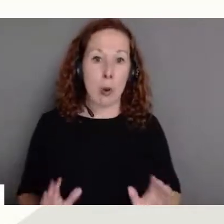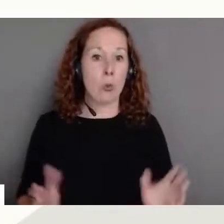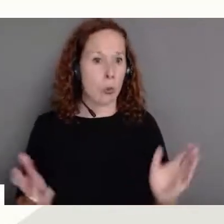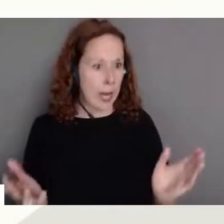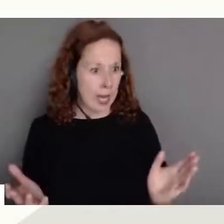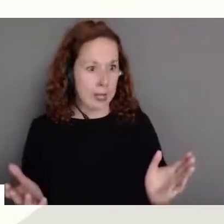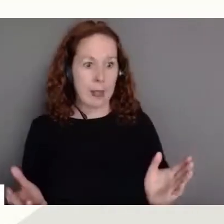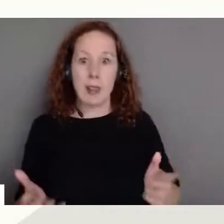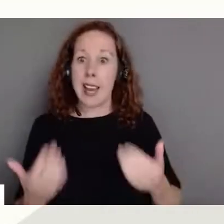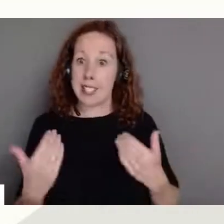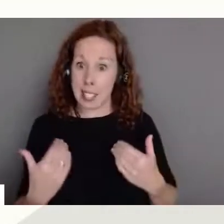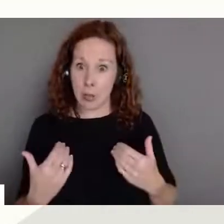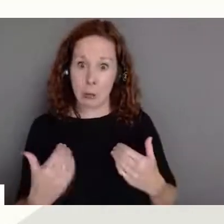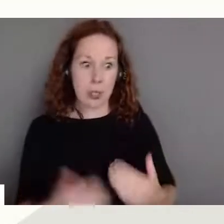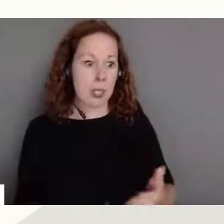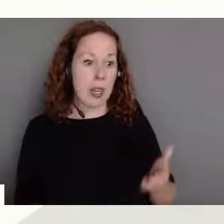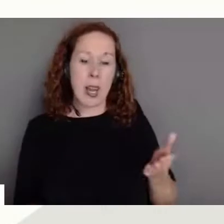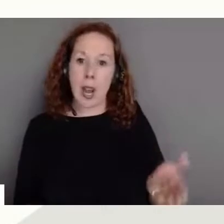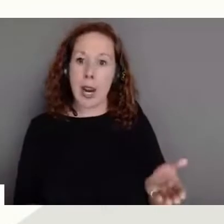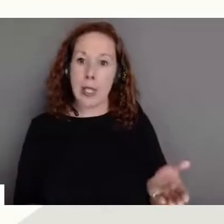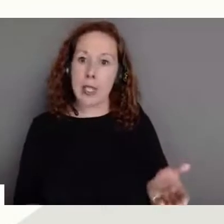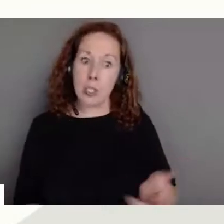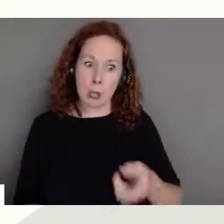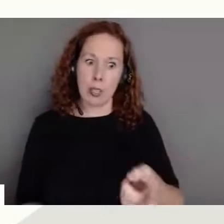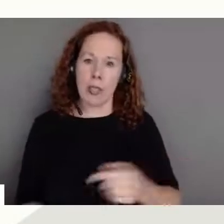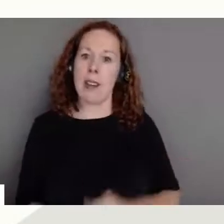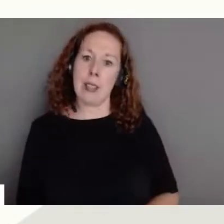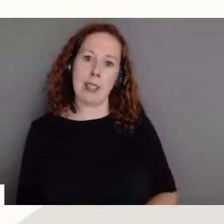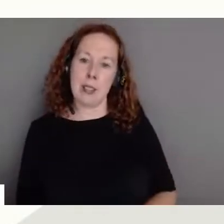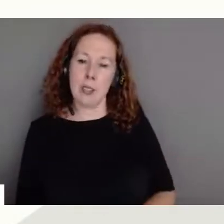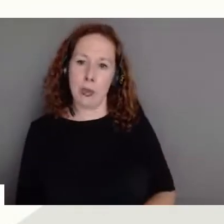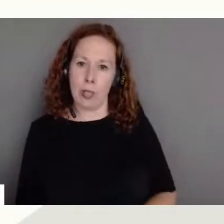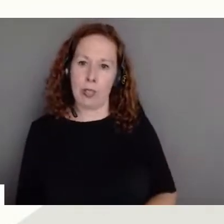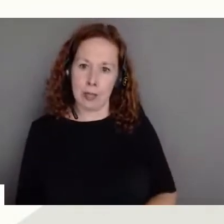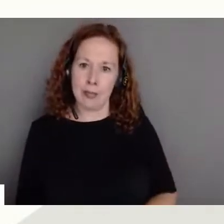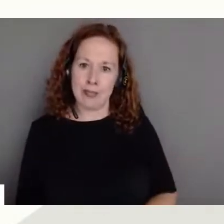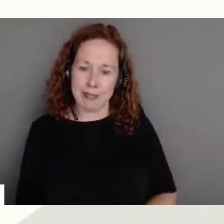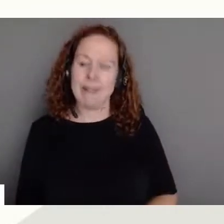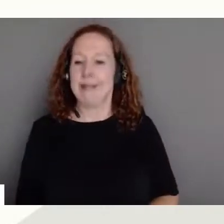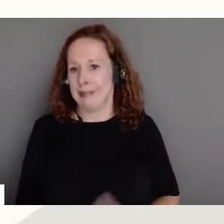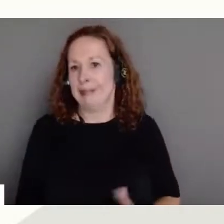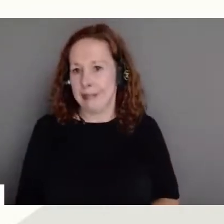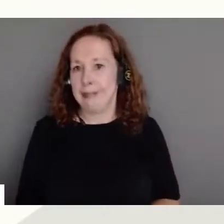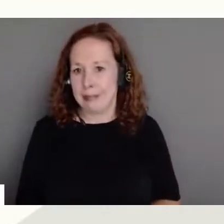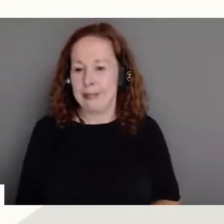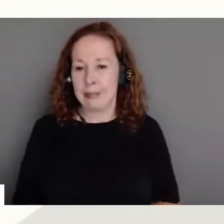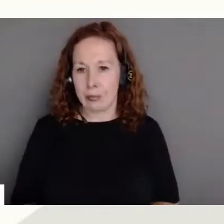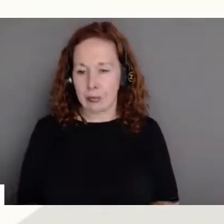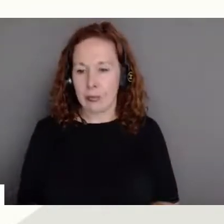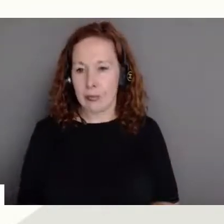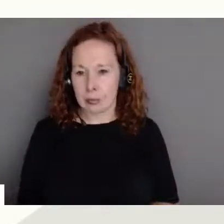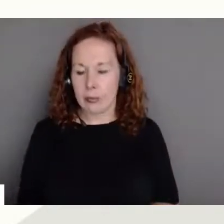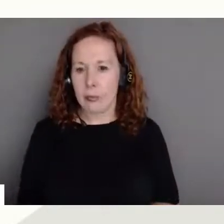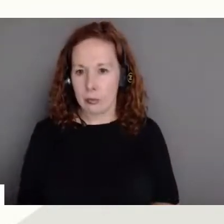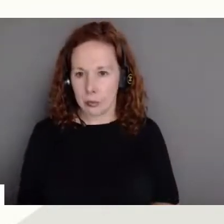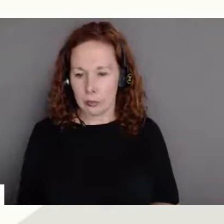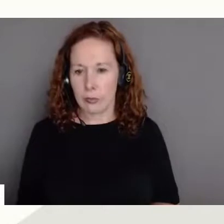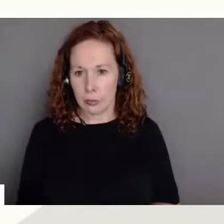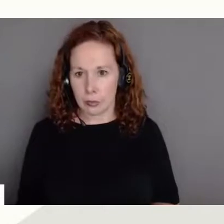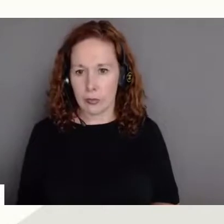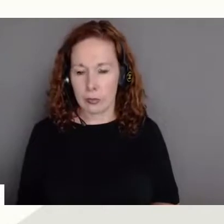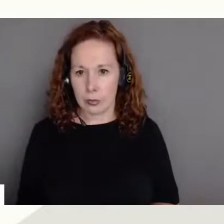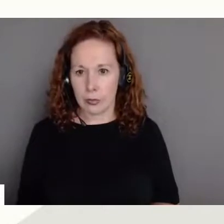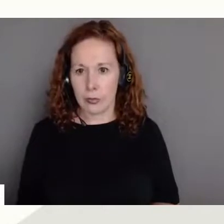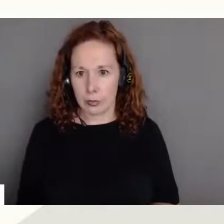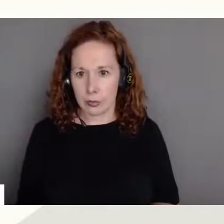people go, right, as a hearing Right. person, I need you to connect to the student. Right. And then for the other students to know that